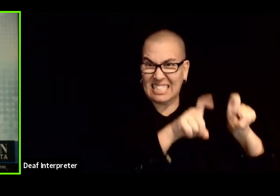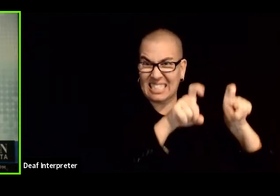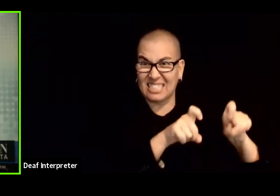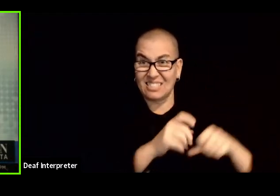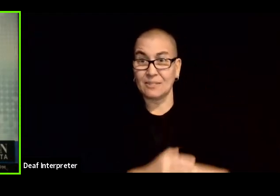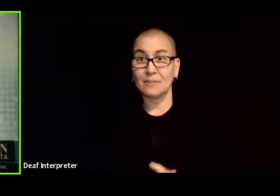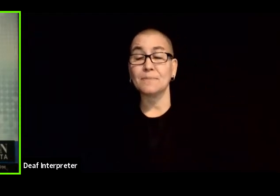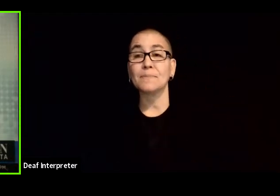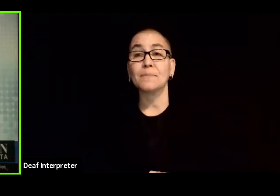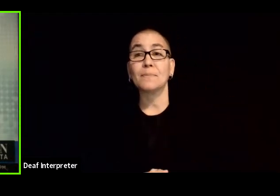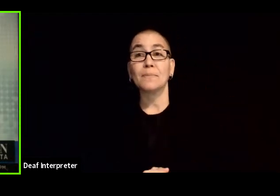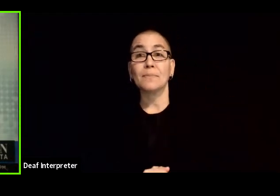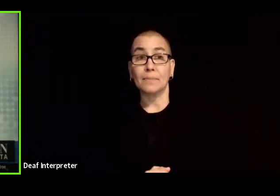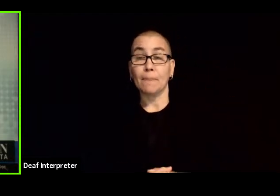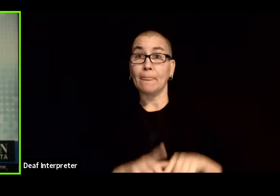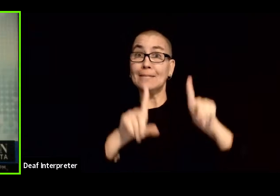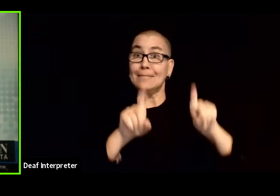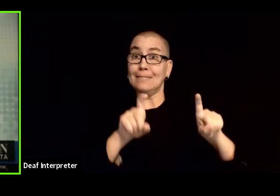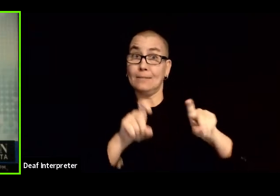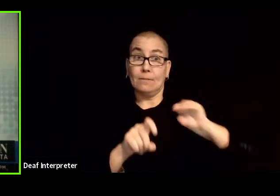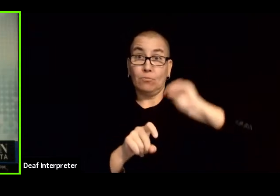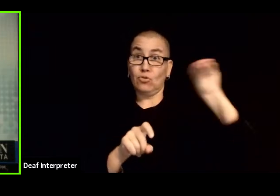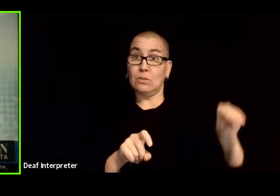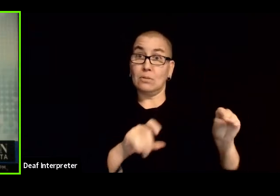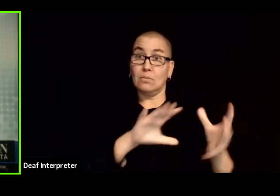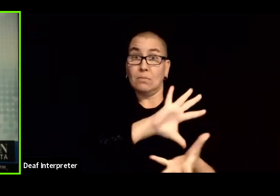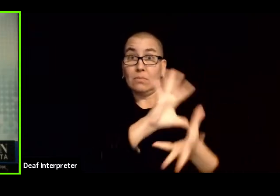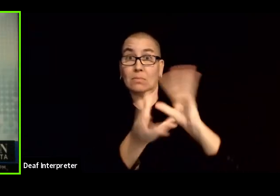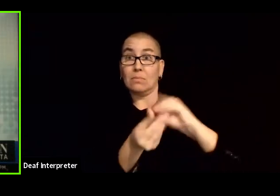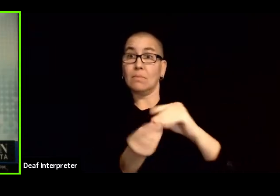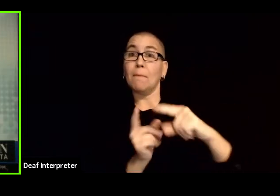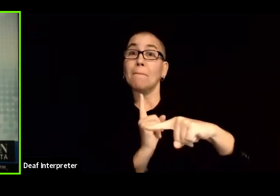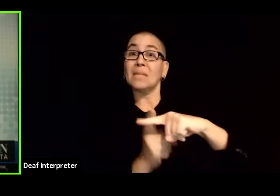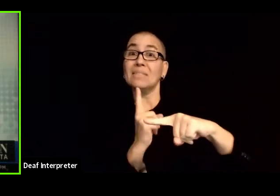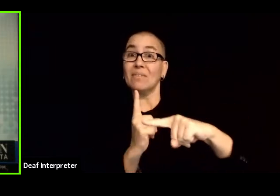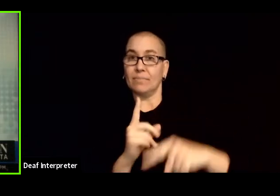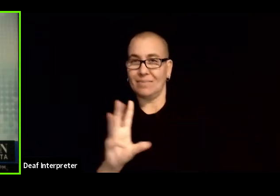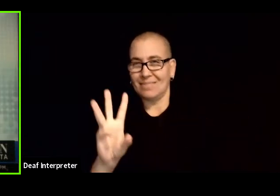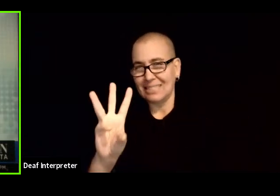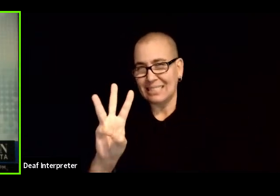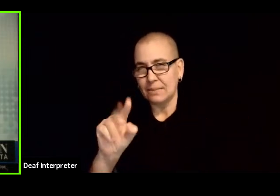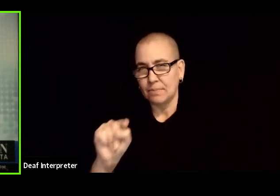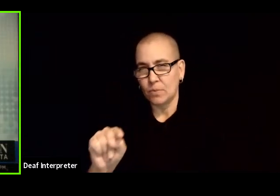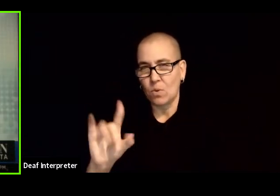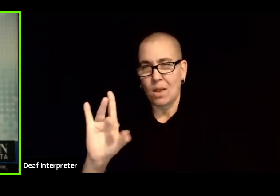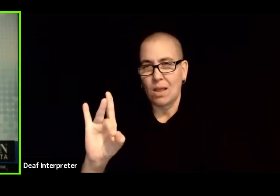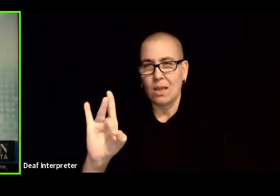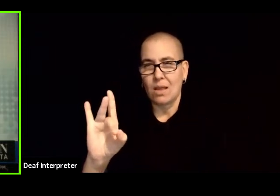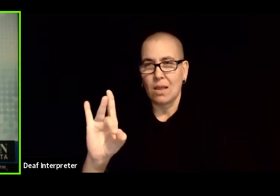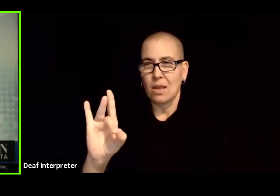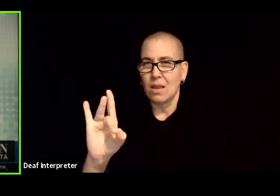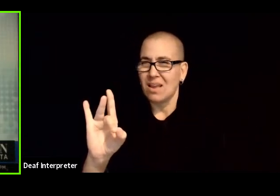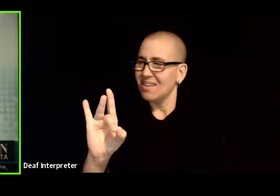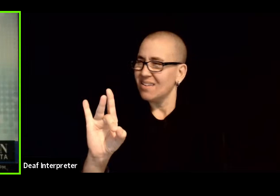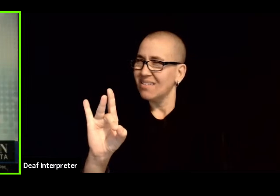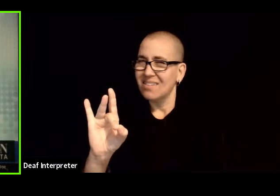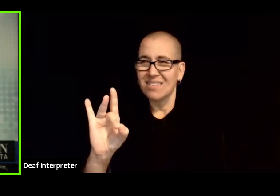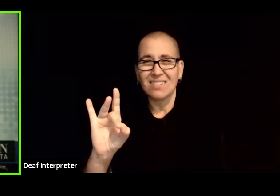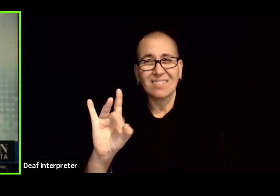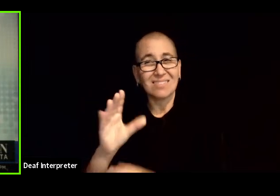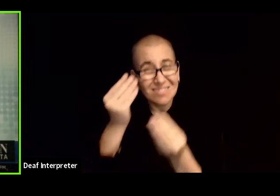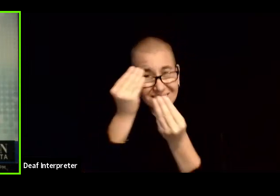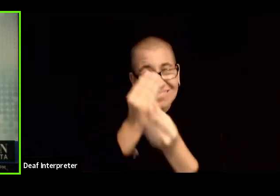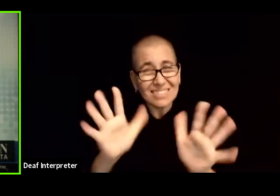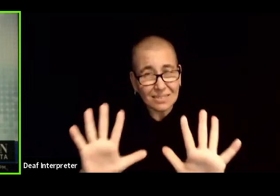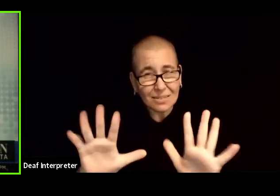now 6.8%. And this is with the 1-week lag factor that we keep talking about. And we know that test positivity